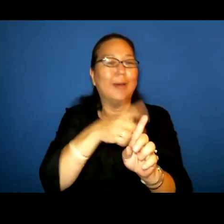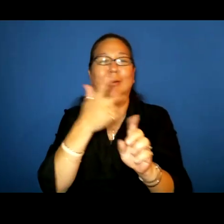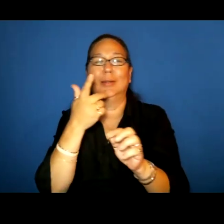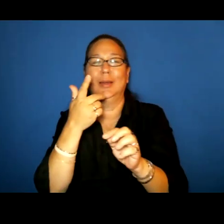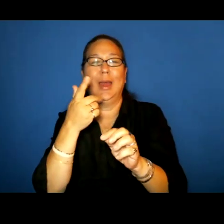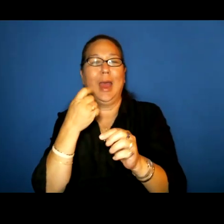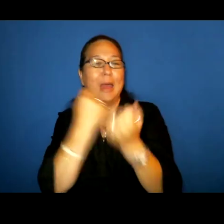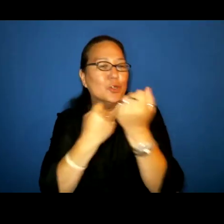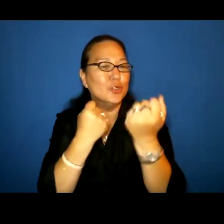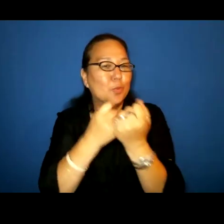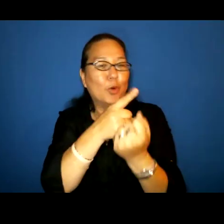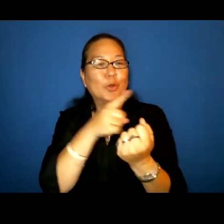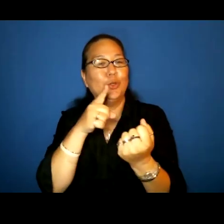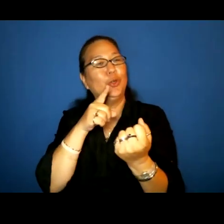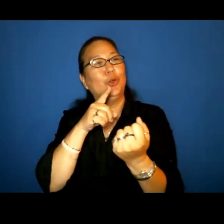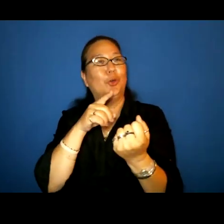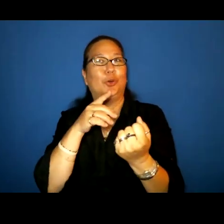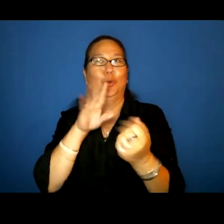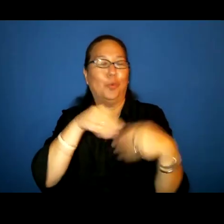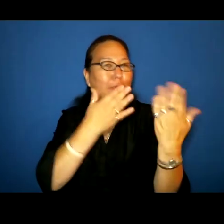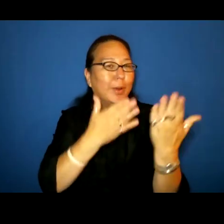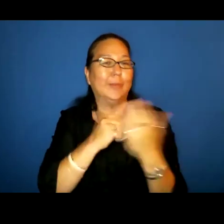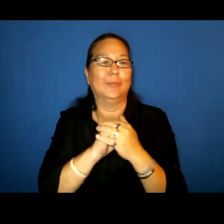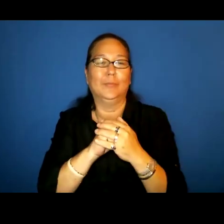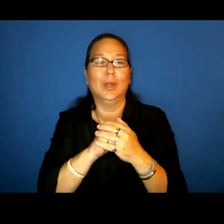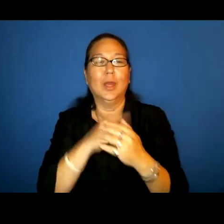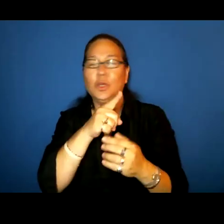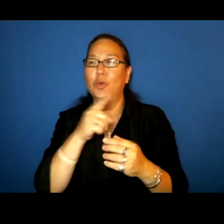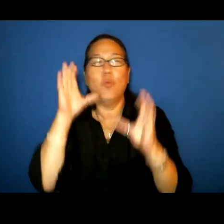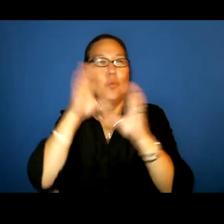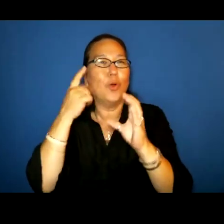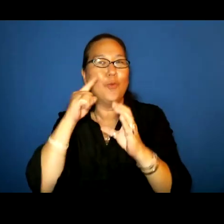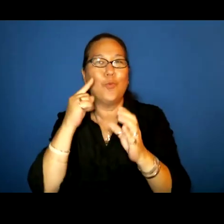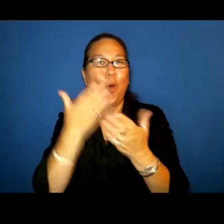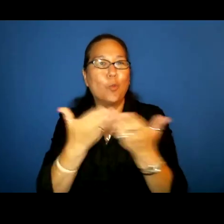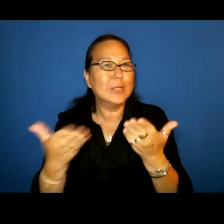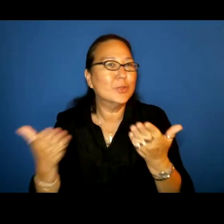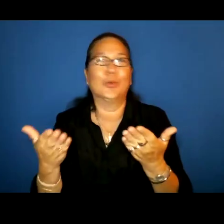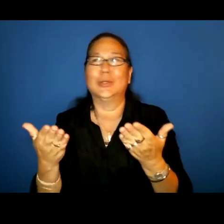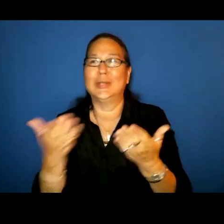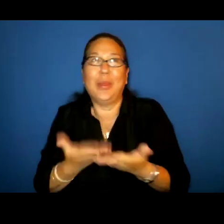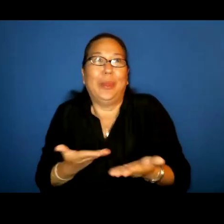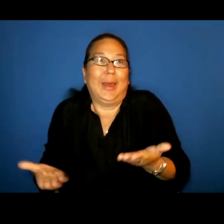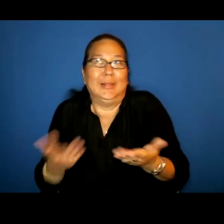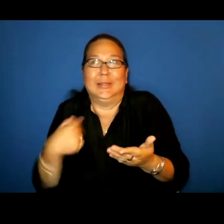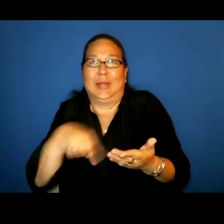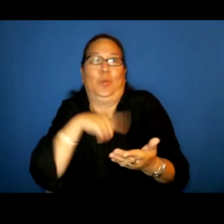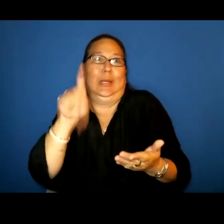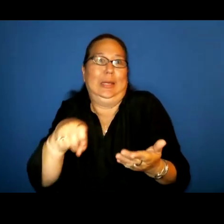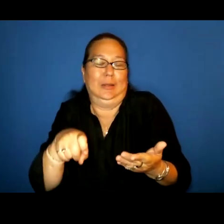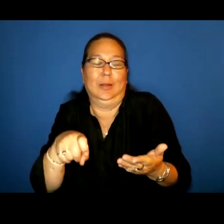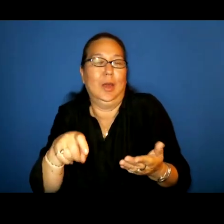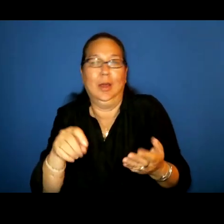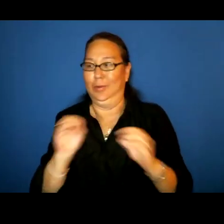is. And if there's a resource that's needed, you go out and get it. It's like there's nothing stopping BPS